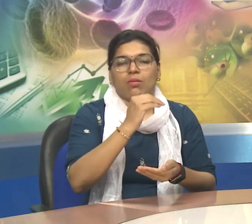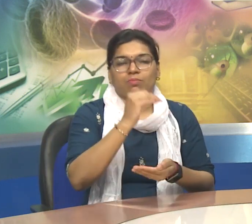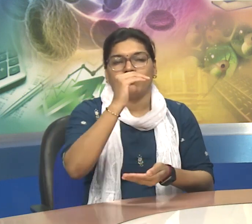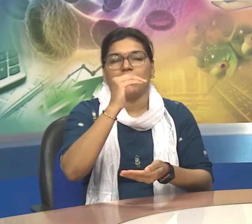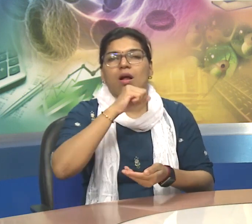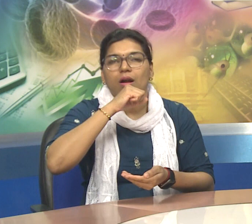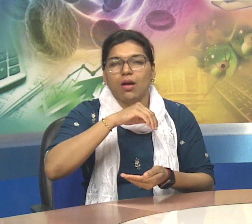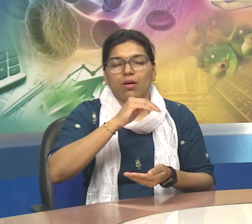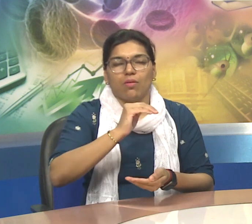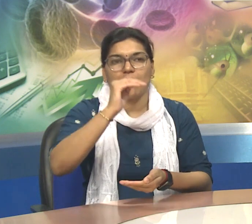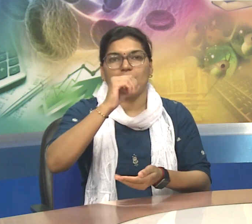means